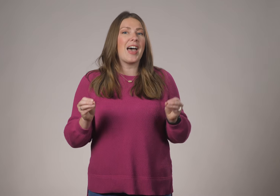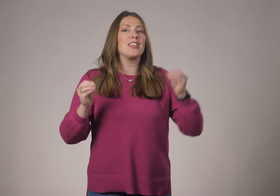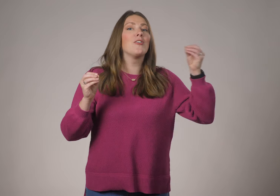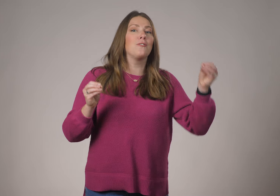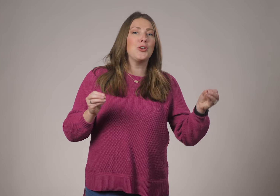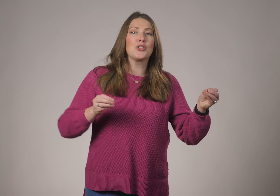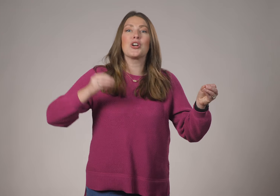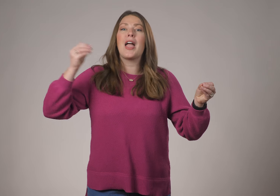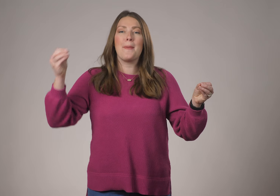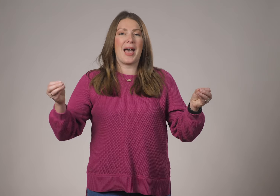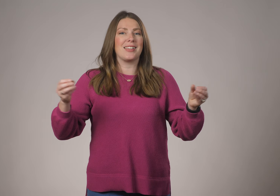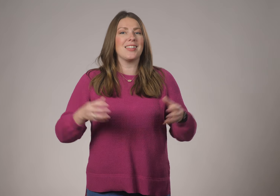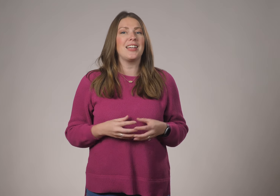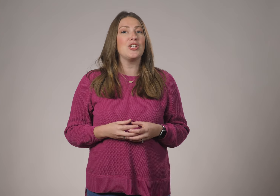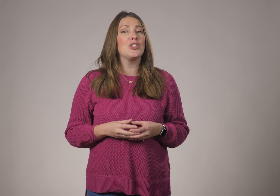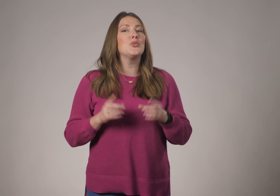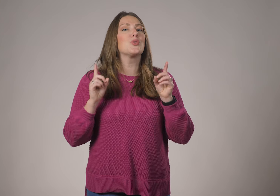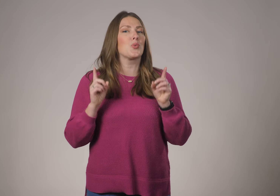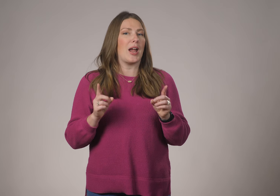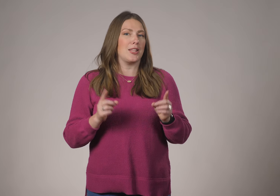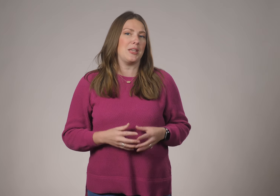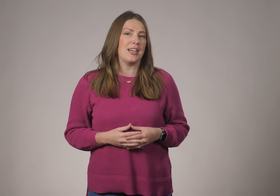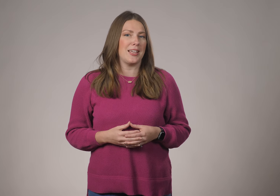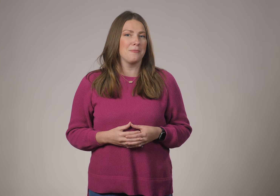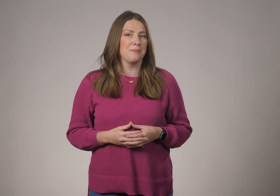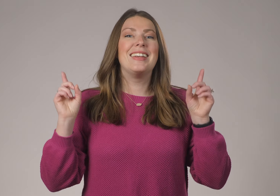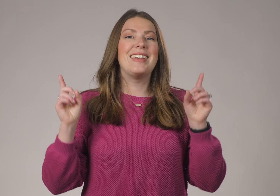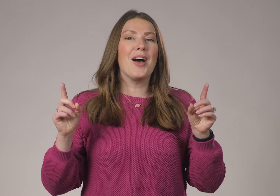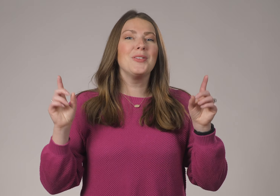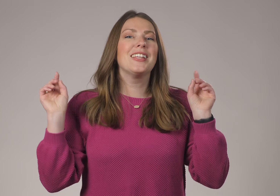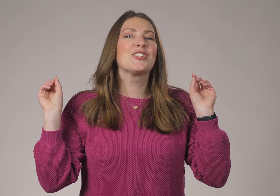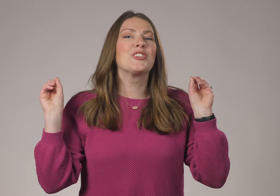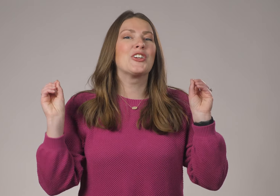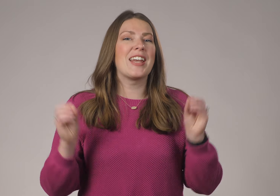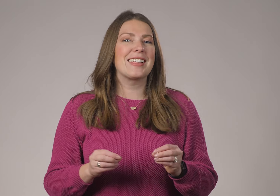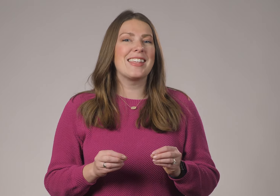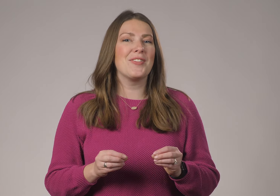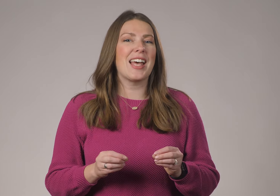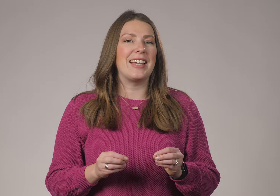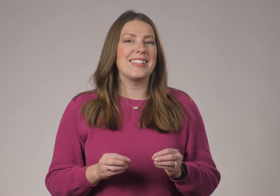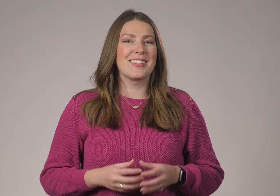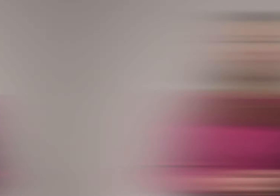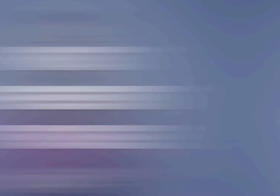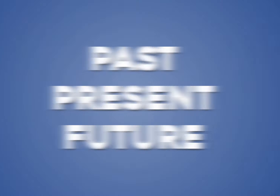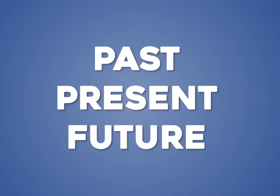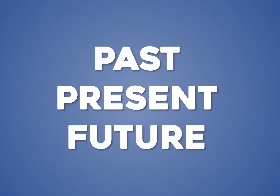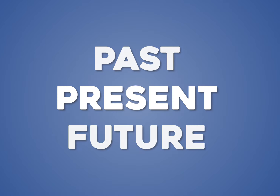that future and past sign used right at the beginning. Now let's learn your next set of signs.